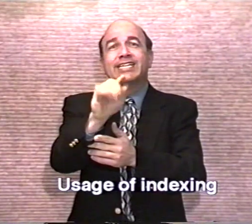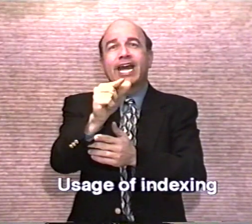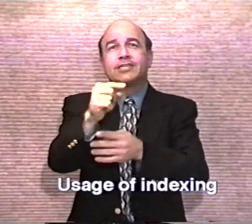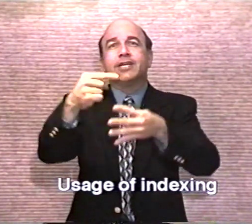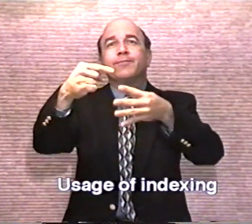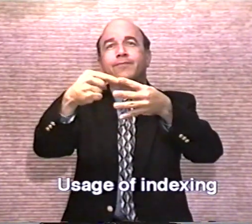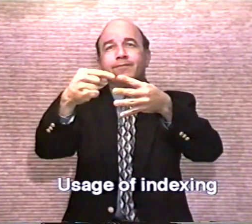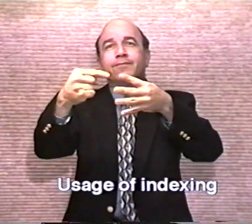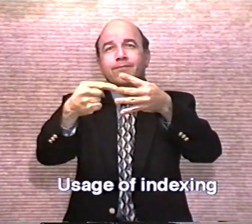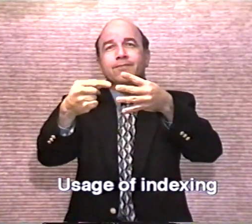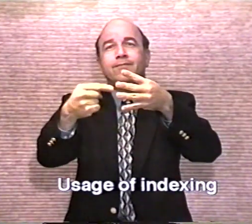indexing.